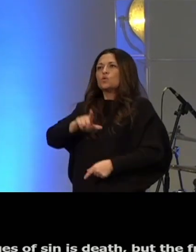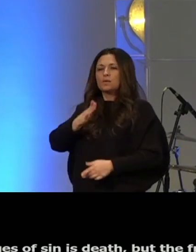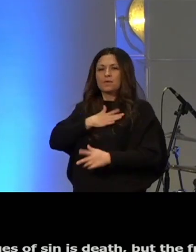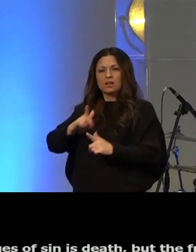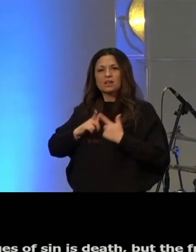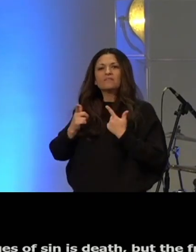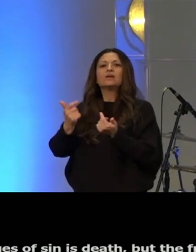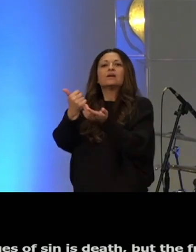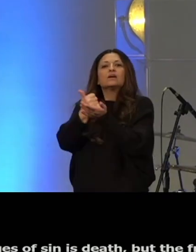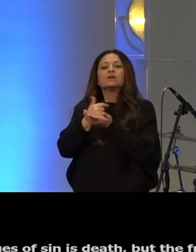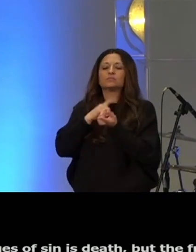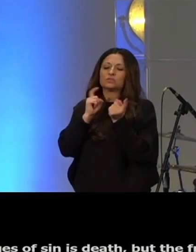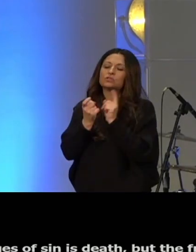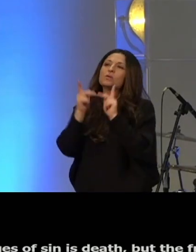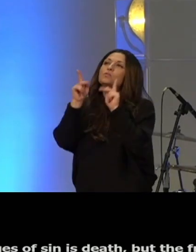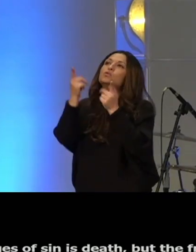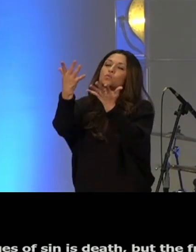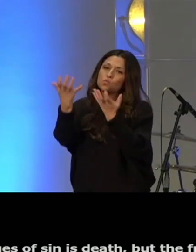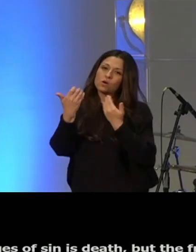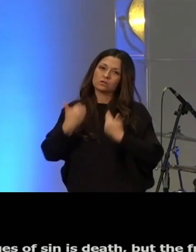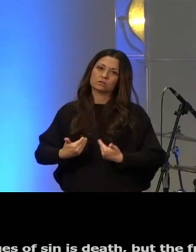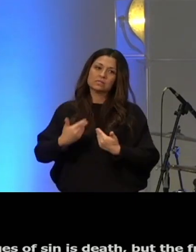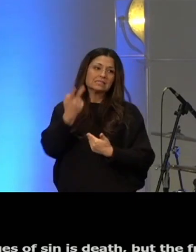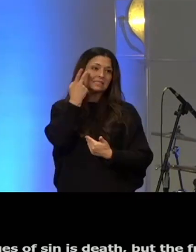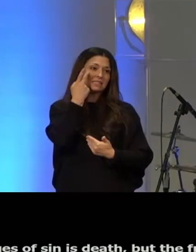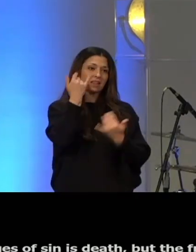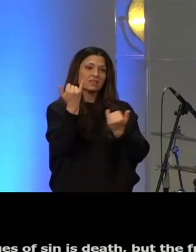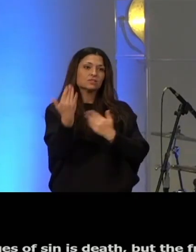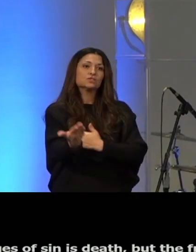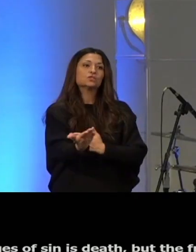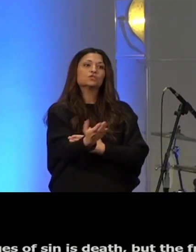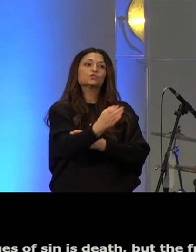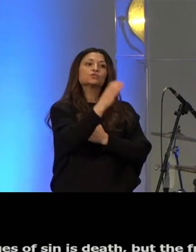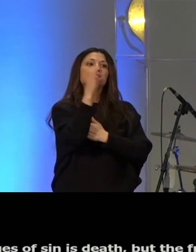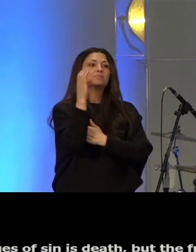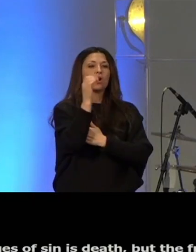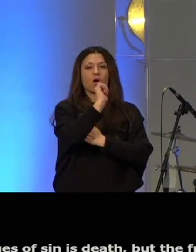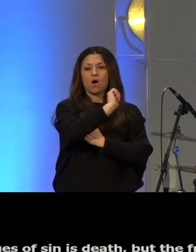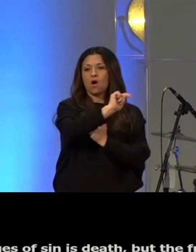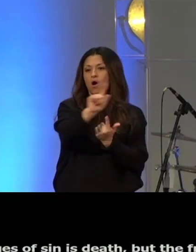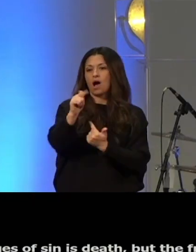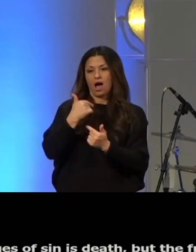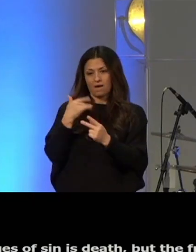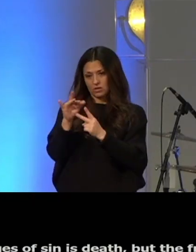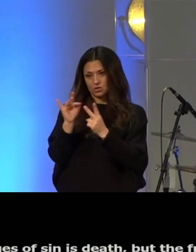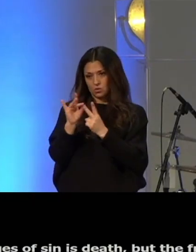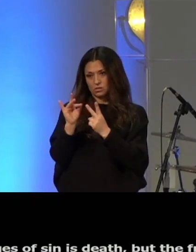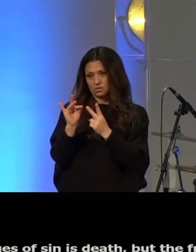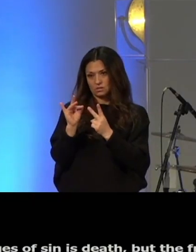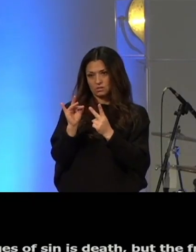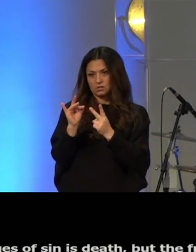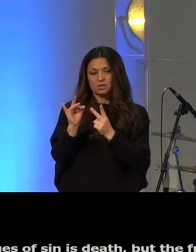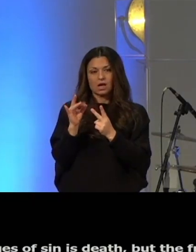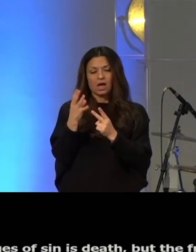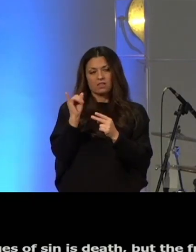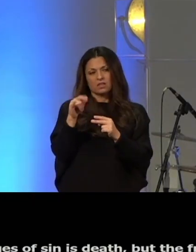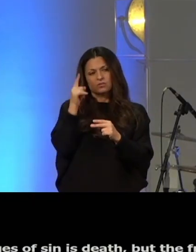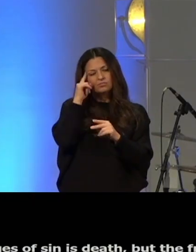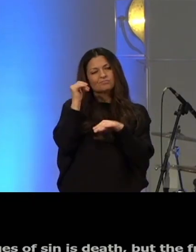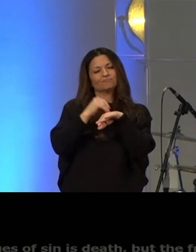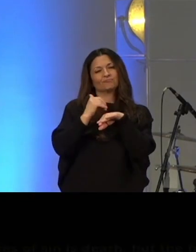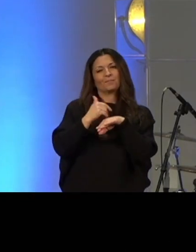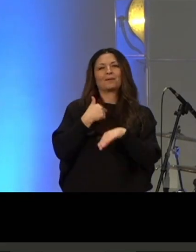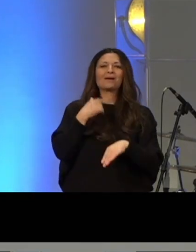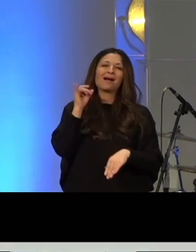me to be. You see, this Christmas, all of us have a choice. We have a choice, and it kind of reminds me of